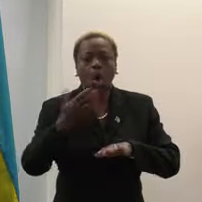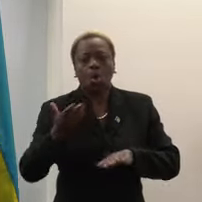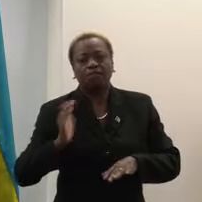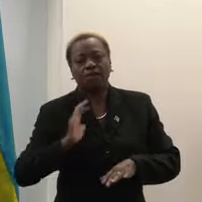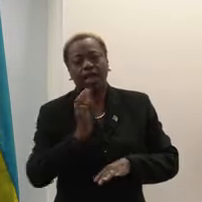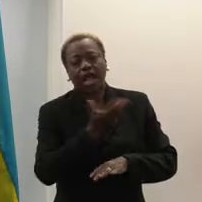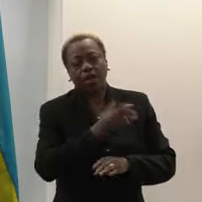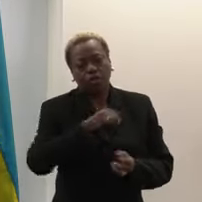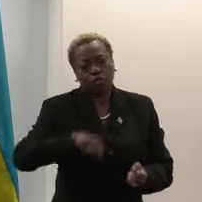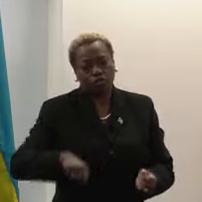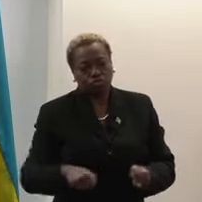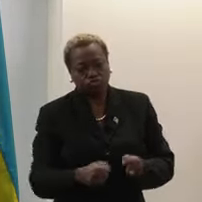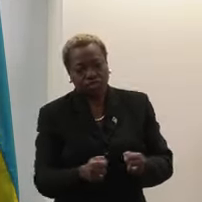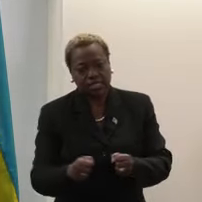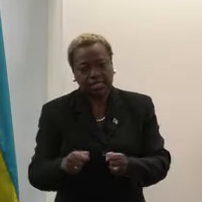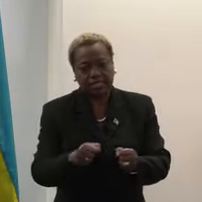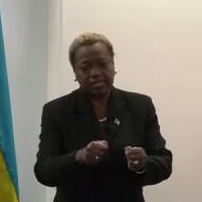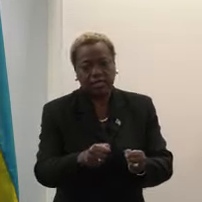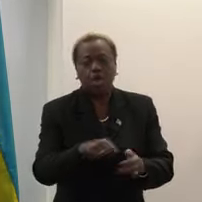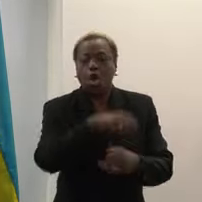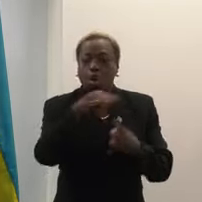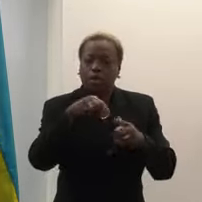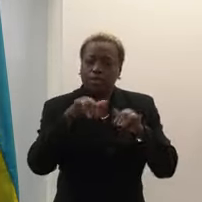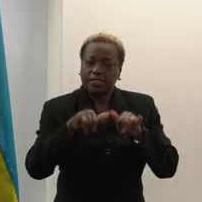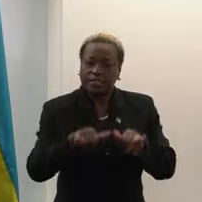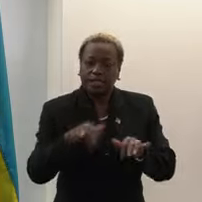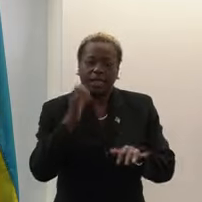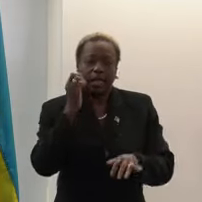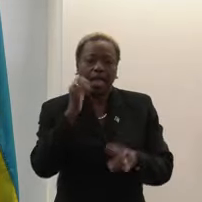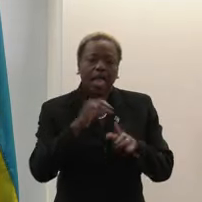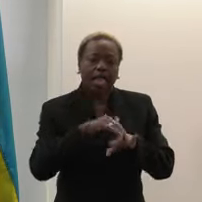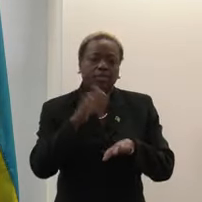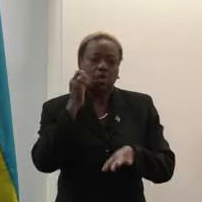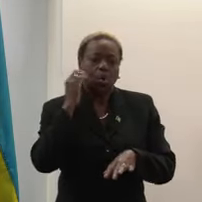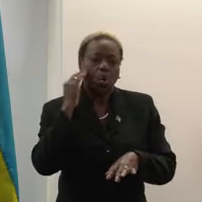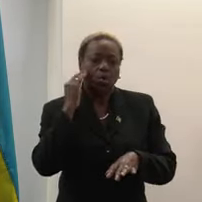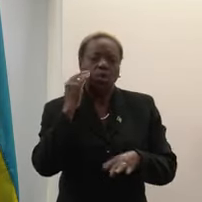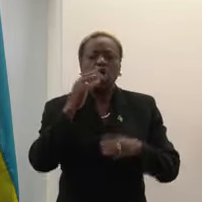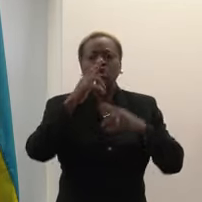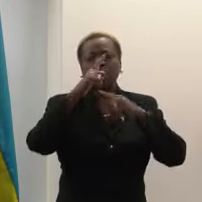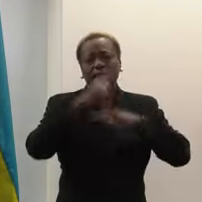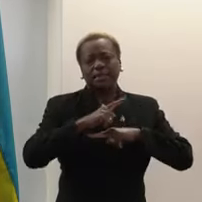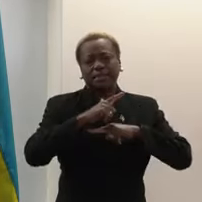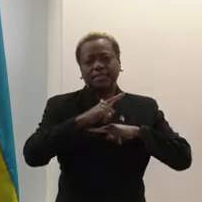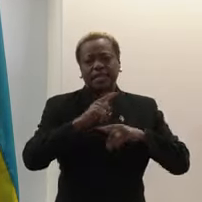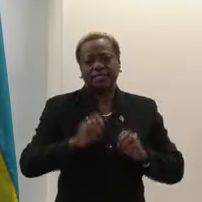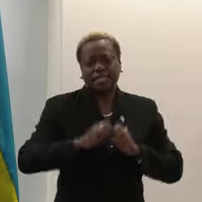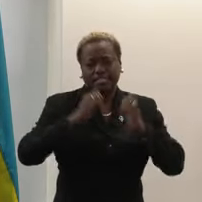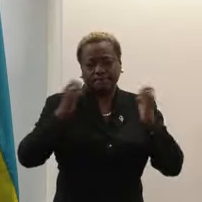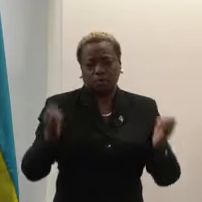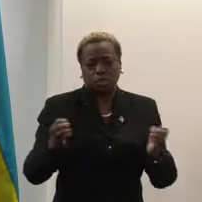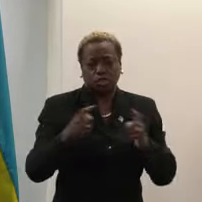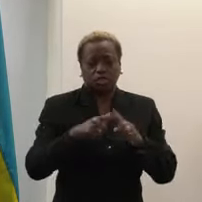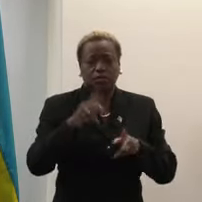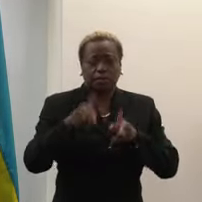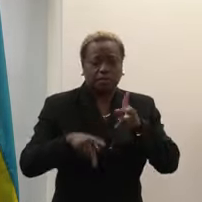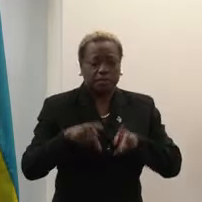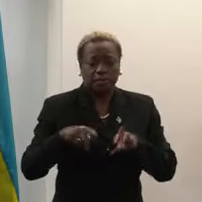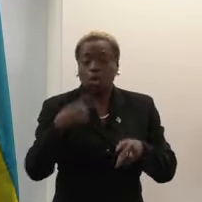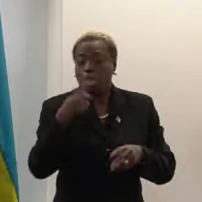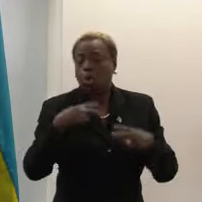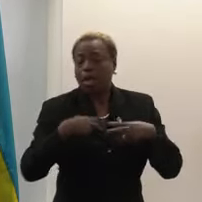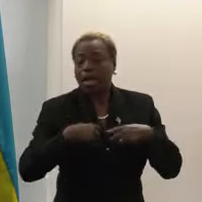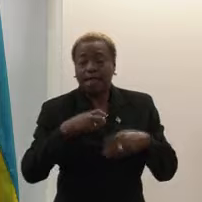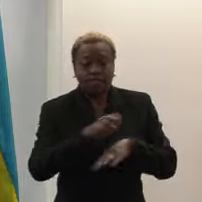streets. When you stay at home, you limit your exposure to people who have